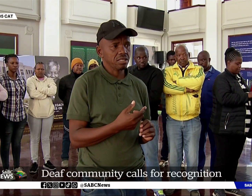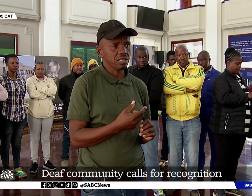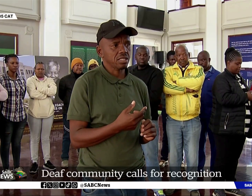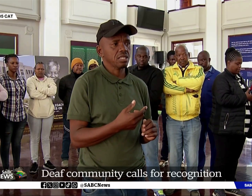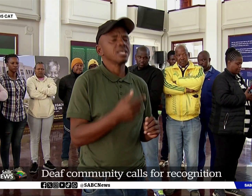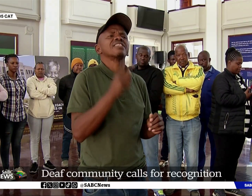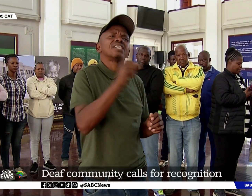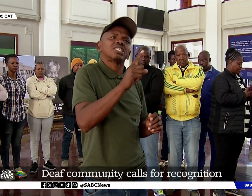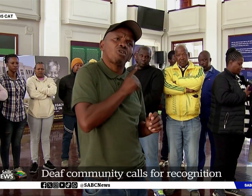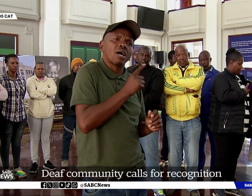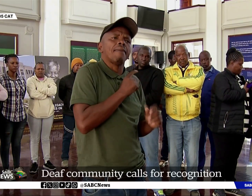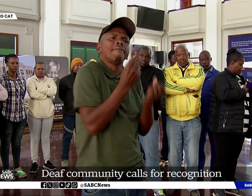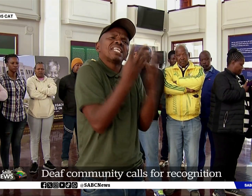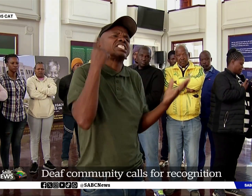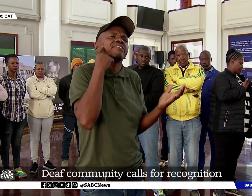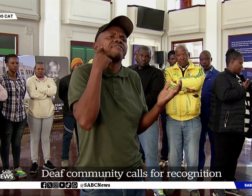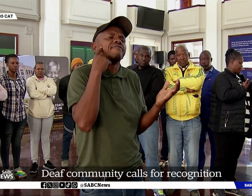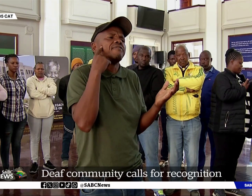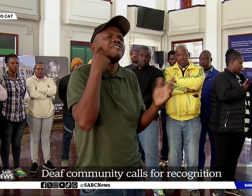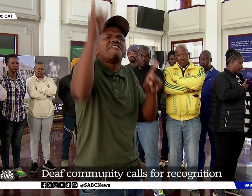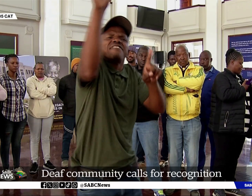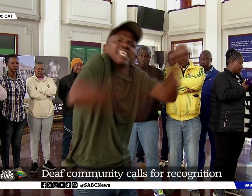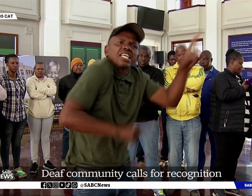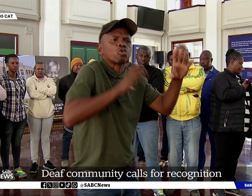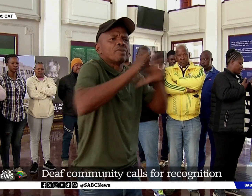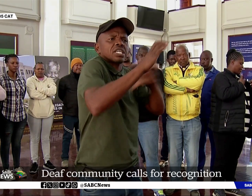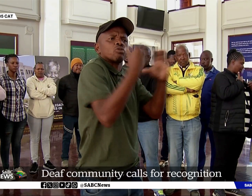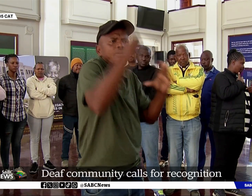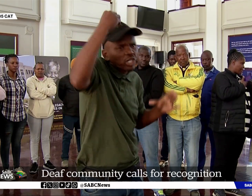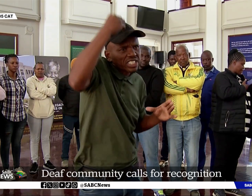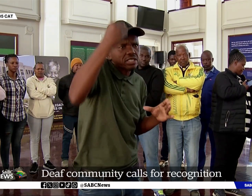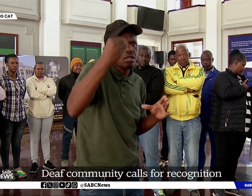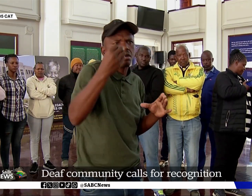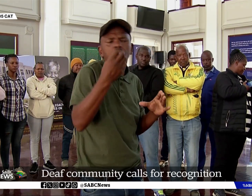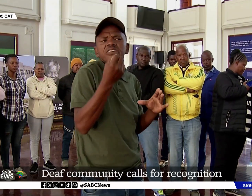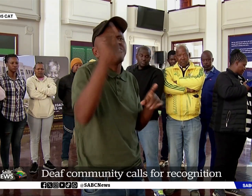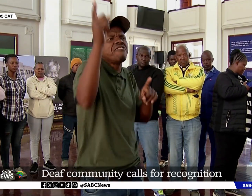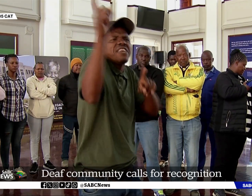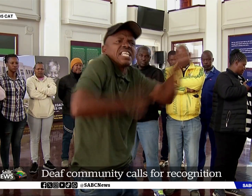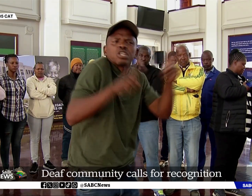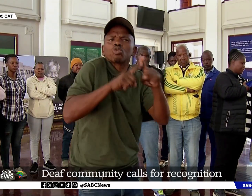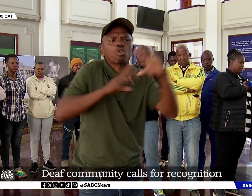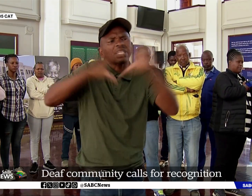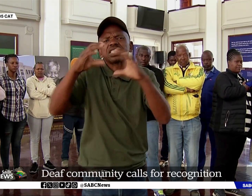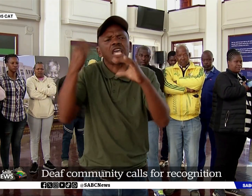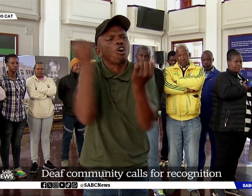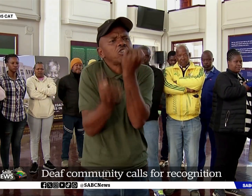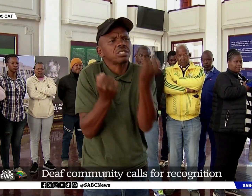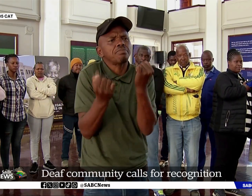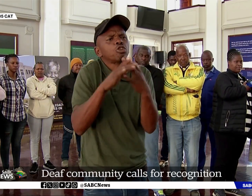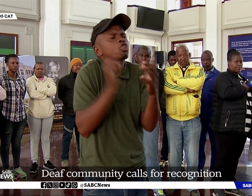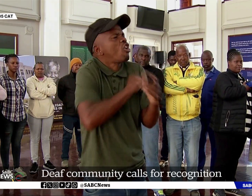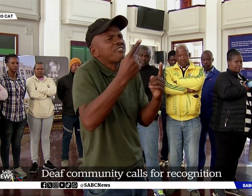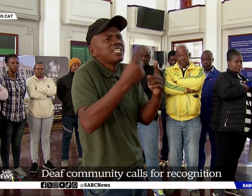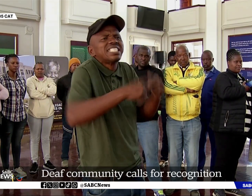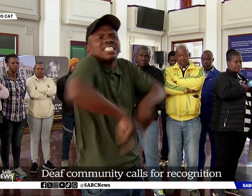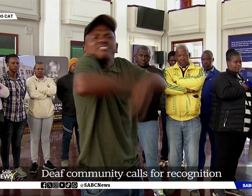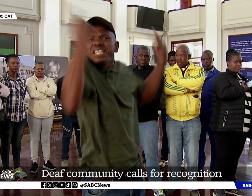here. That is why many deaf people, they fail communication at court, in the